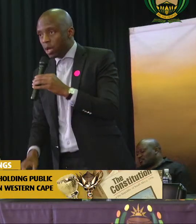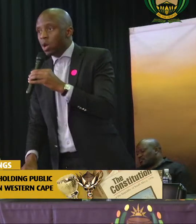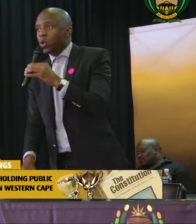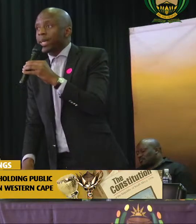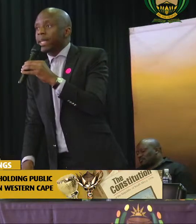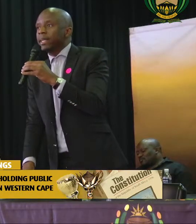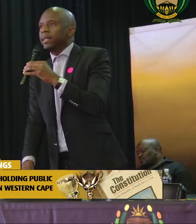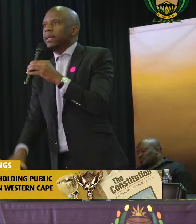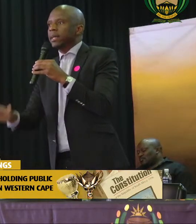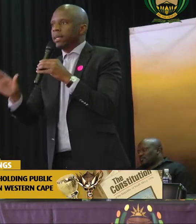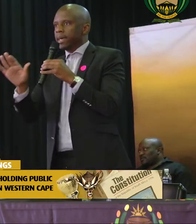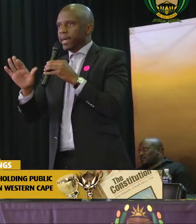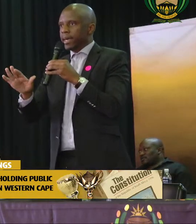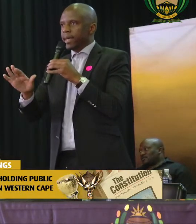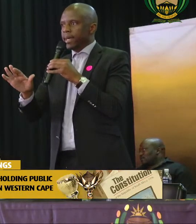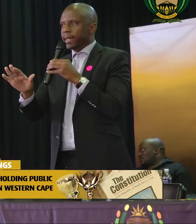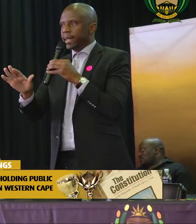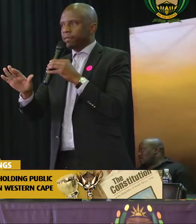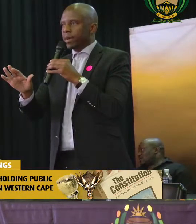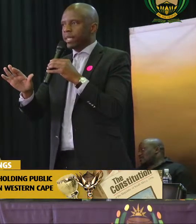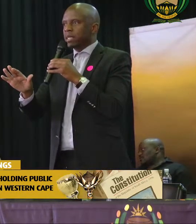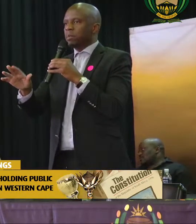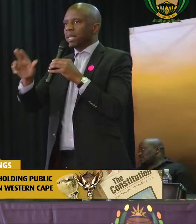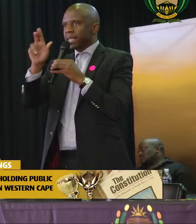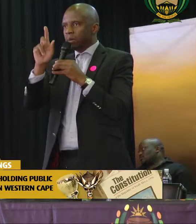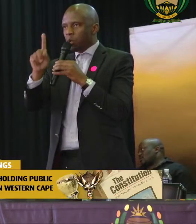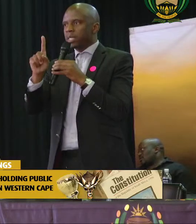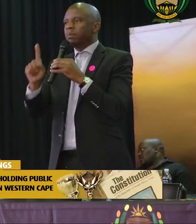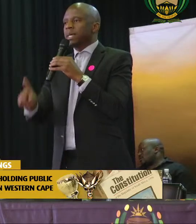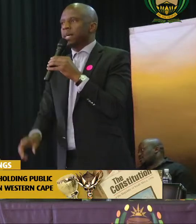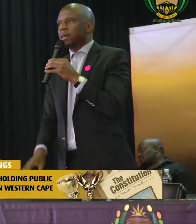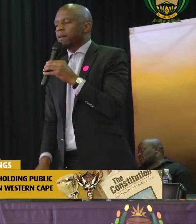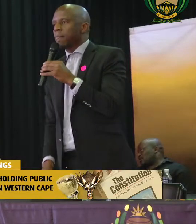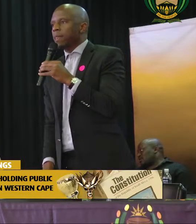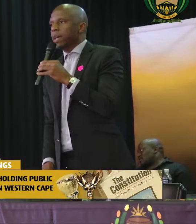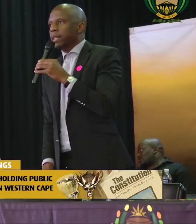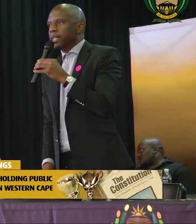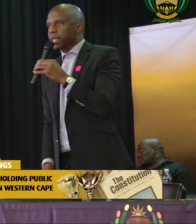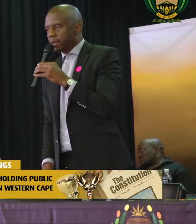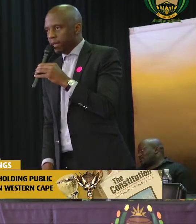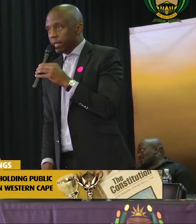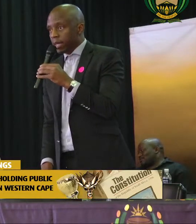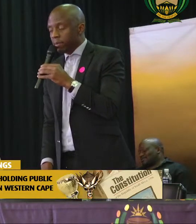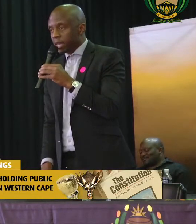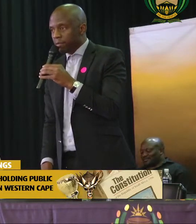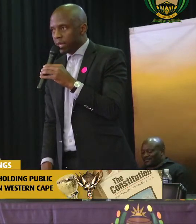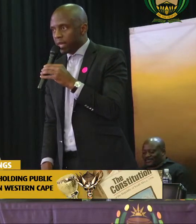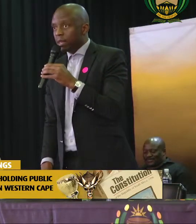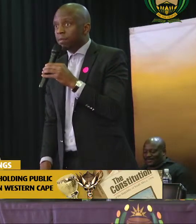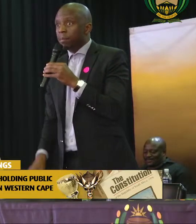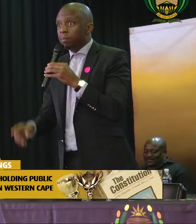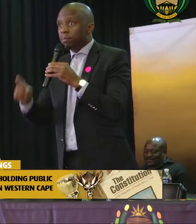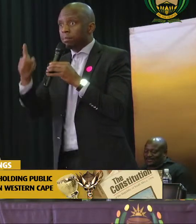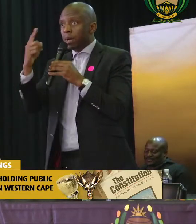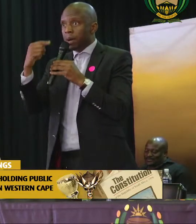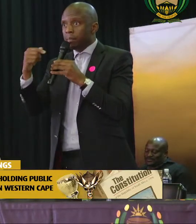to quickly clarify that, but it's an important matter, the MKVA,